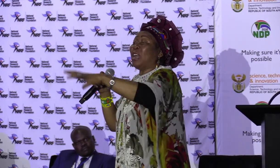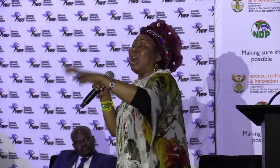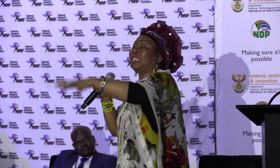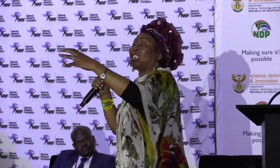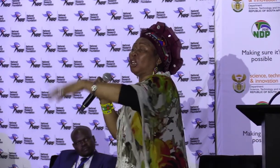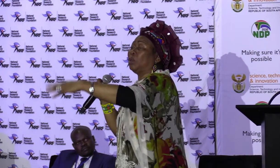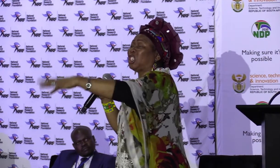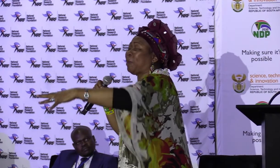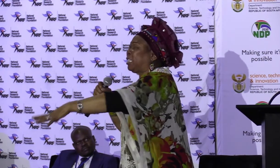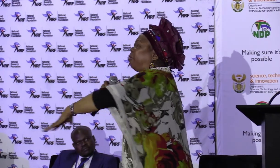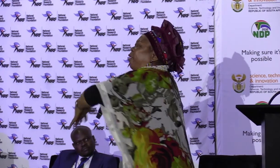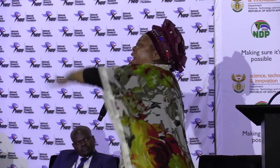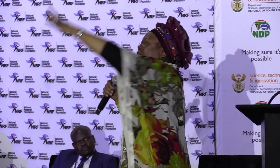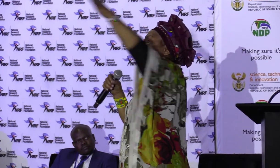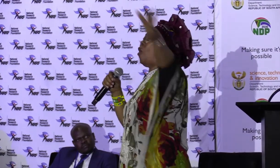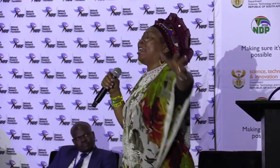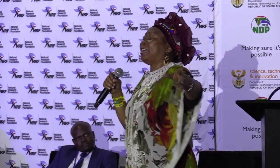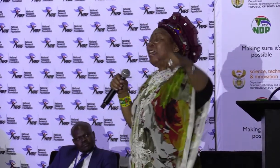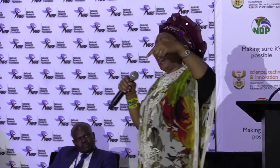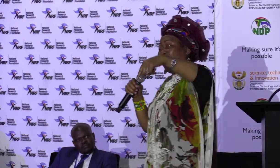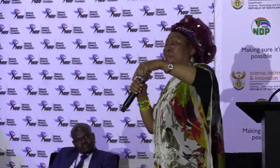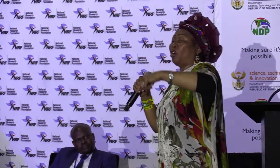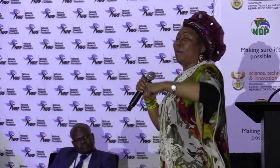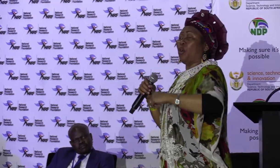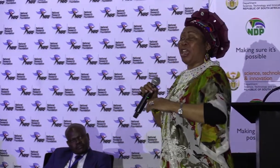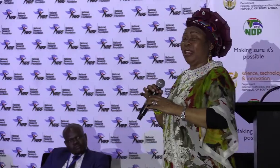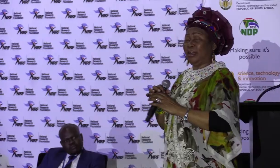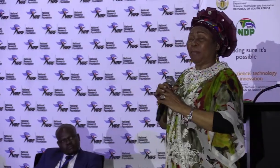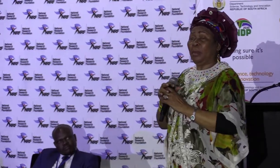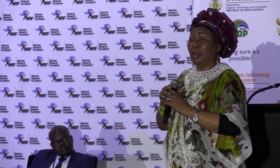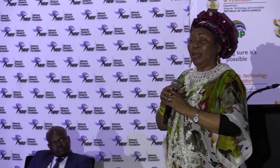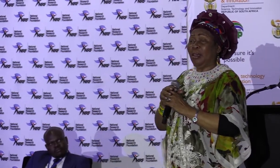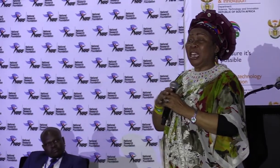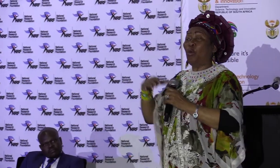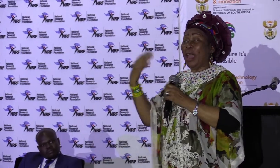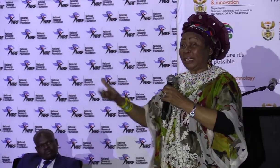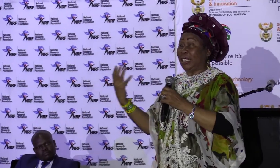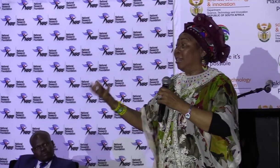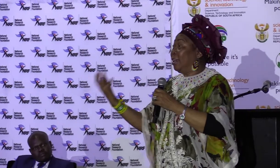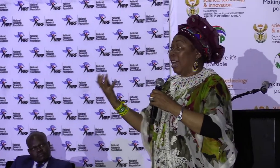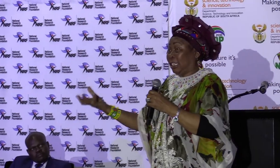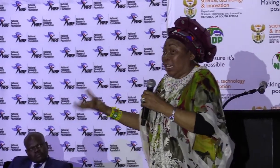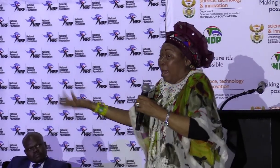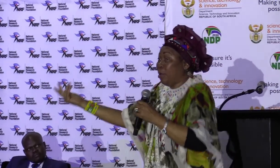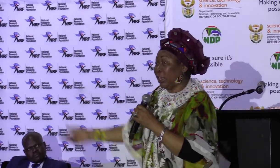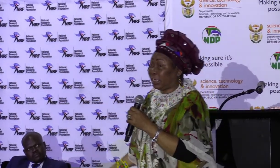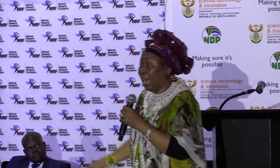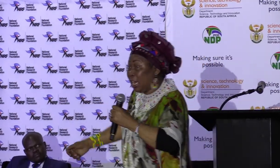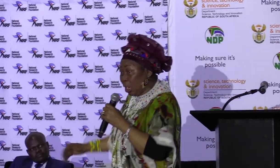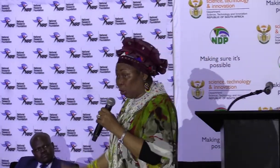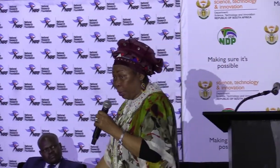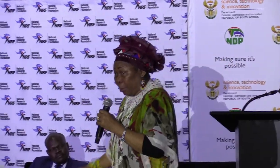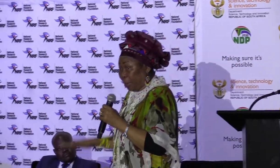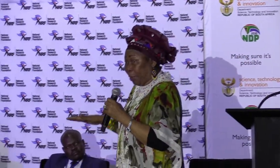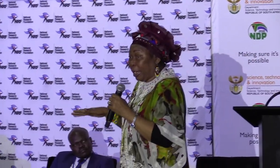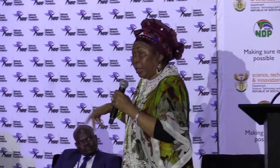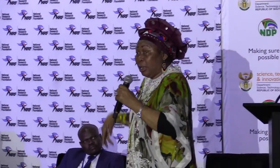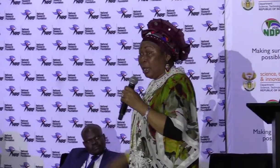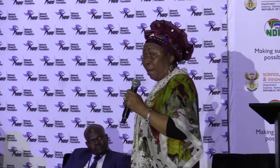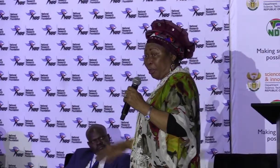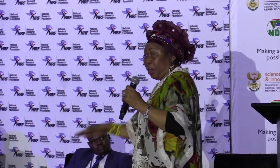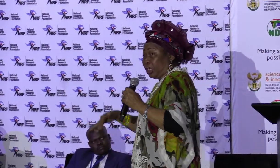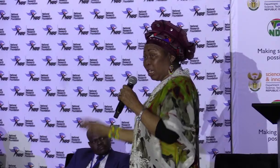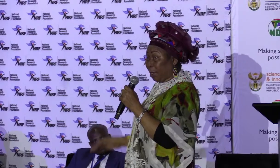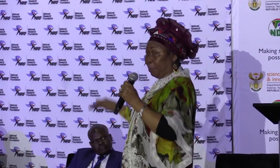So all the hunters that were respected far and wide, they came from Emoyeni. He waited until maybe he was 10, he would be a bit